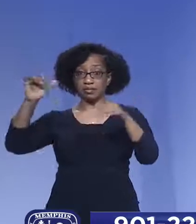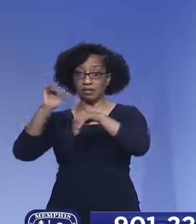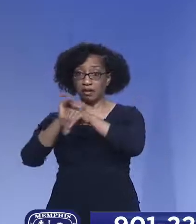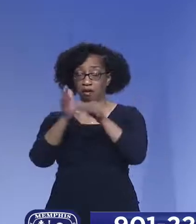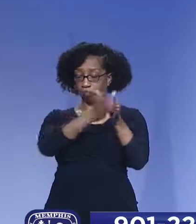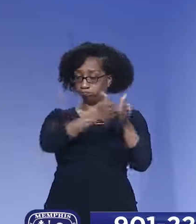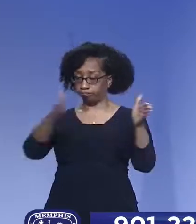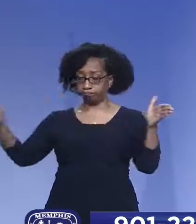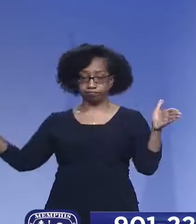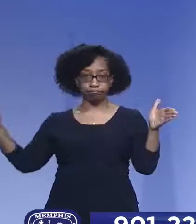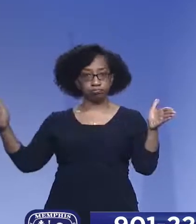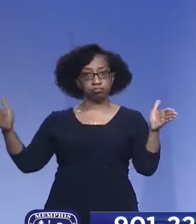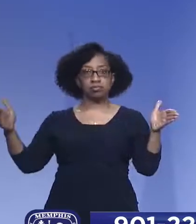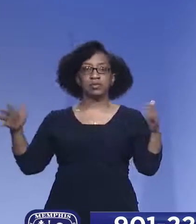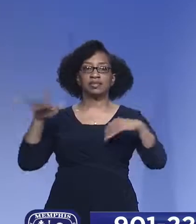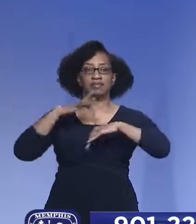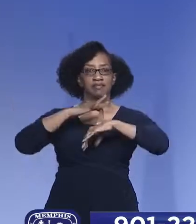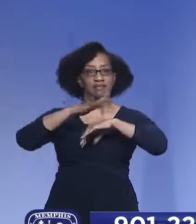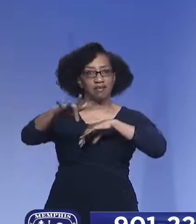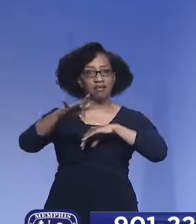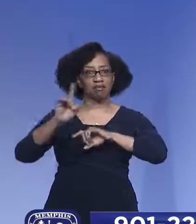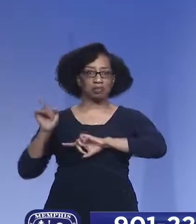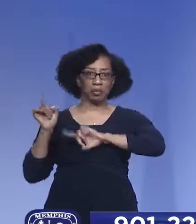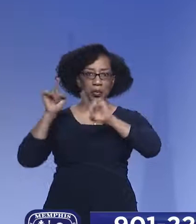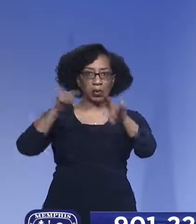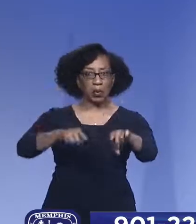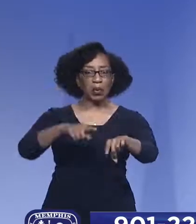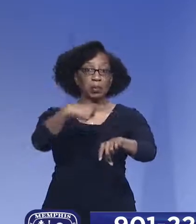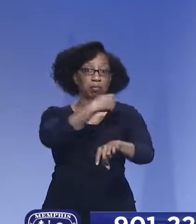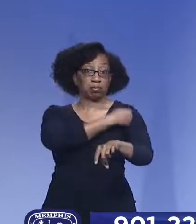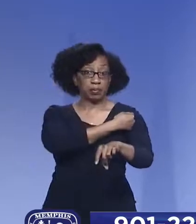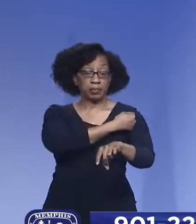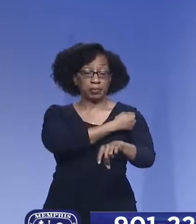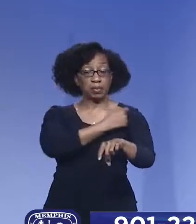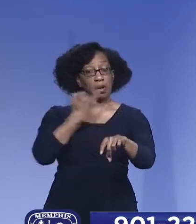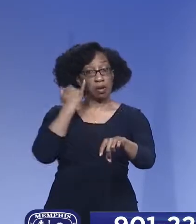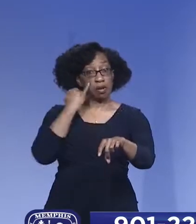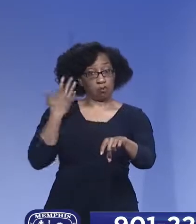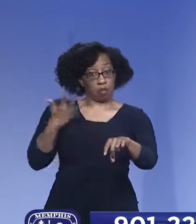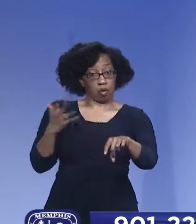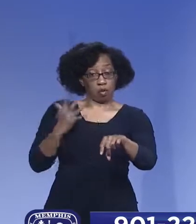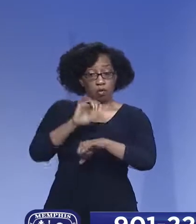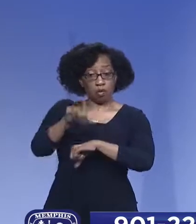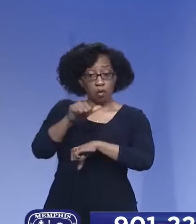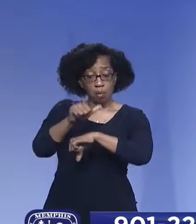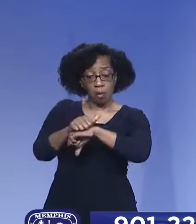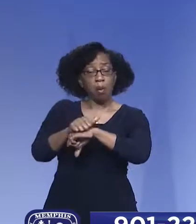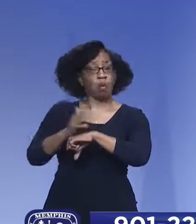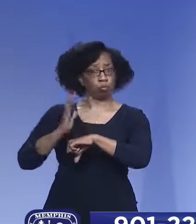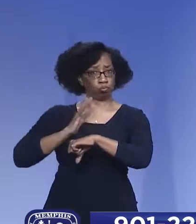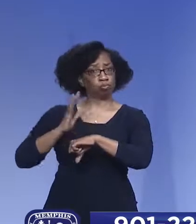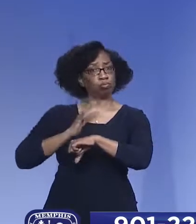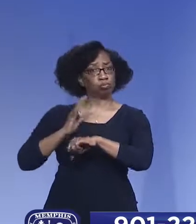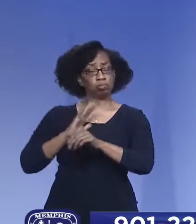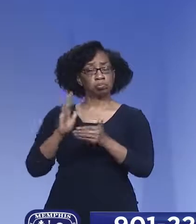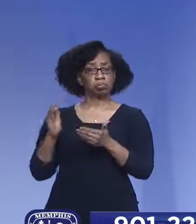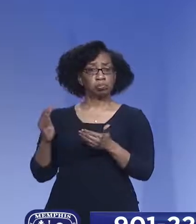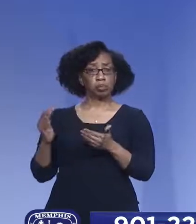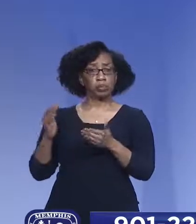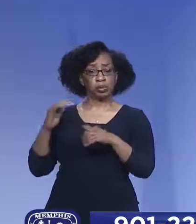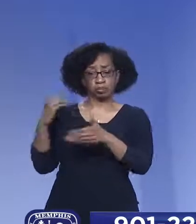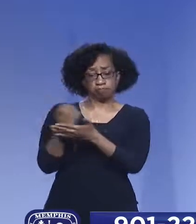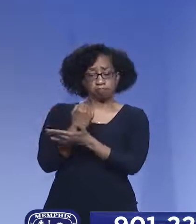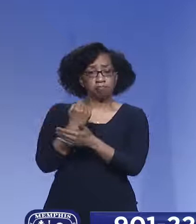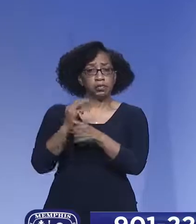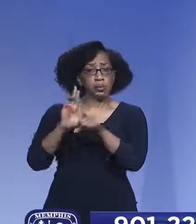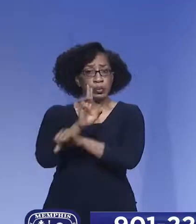open Wednesday, 7 a.m. to 7 p.m. If you do have an appointment at the Pipkin building, that will be honored when you get to the site. We'll